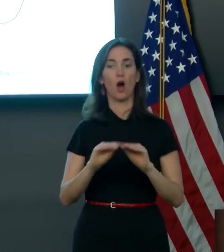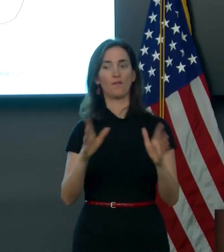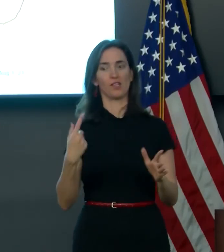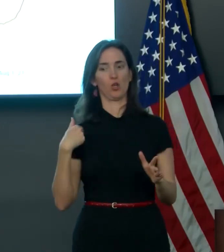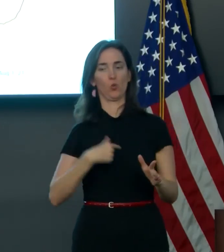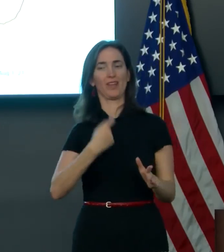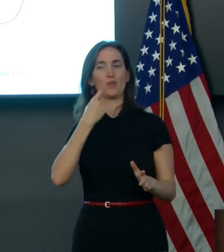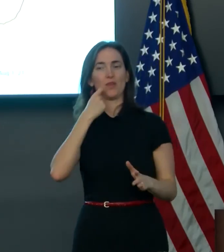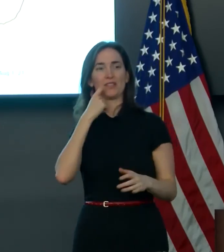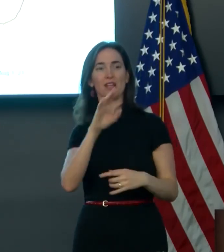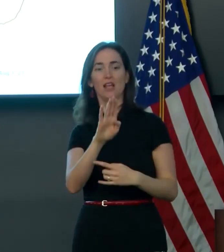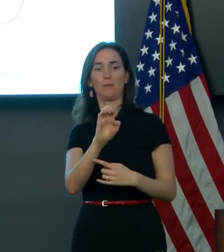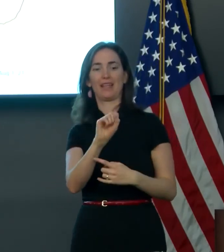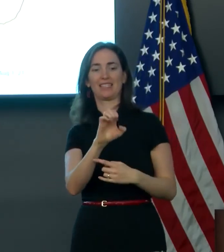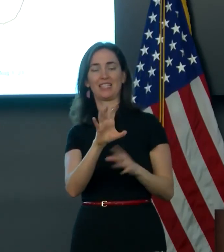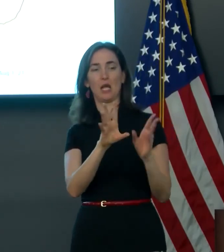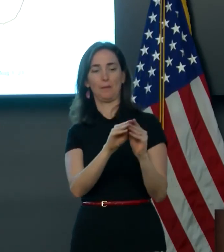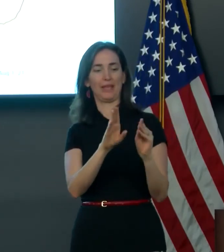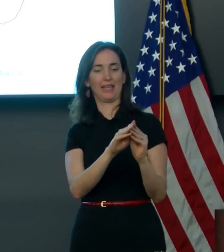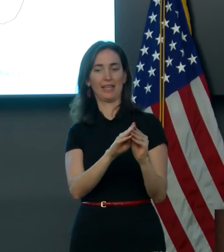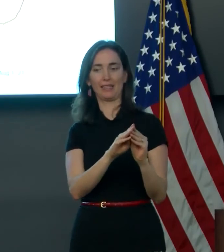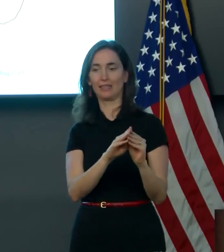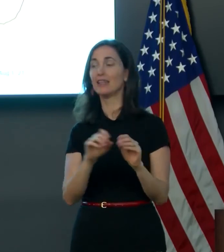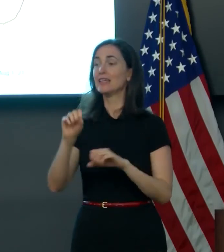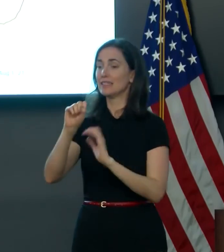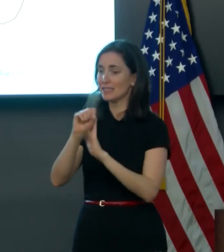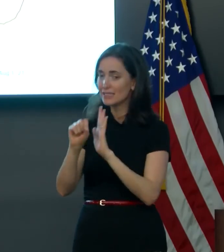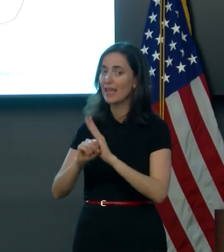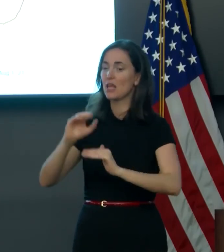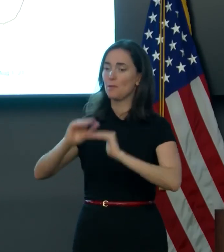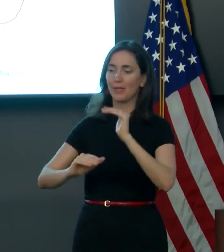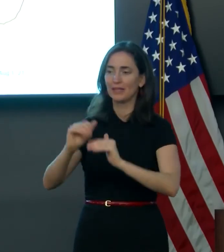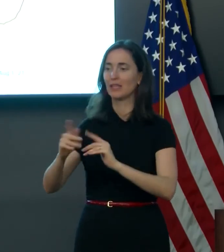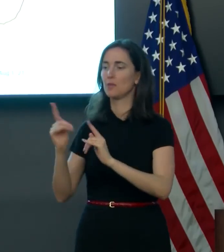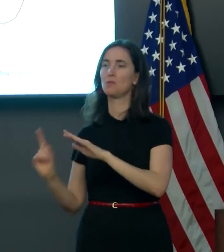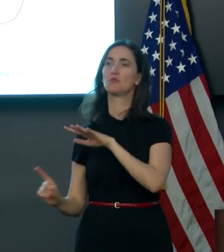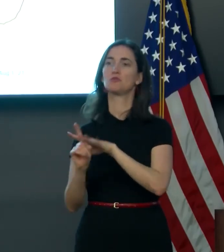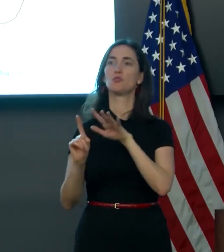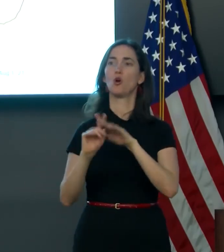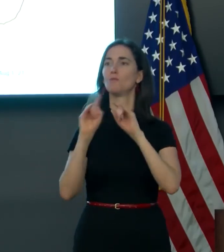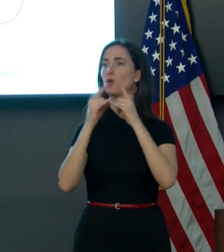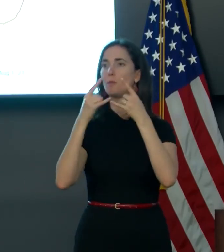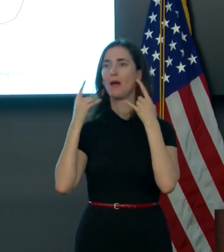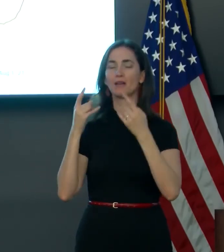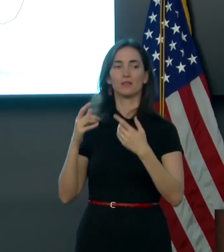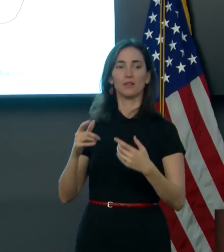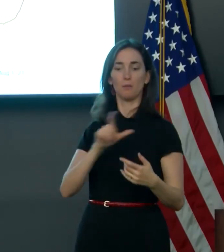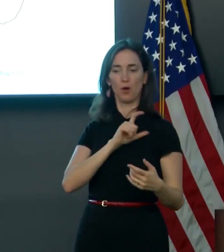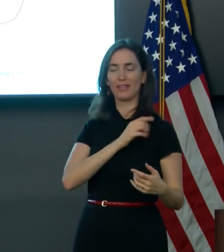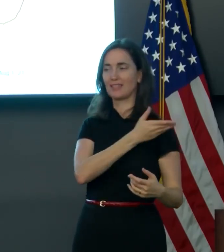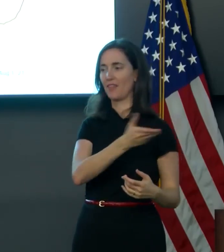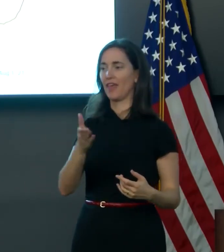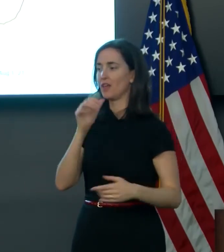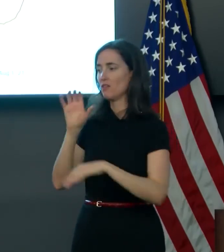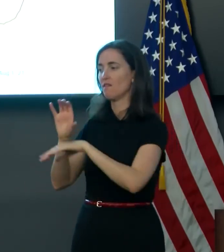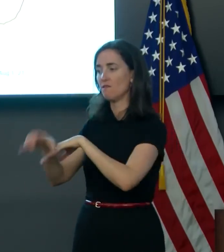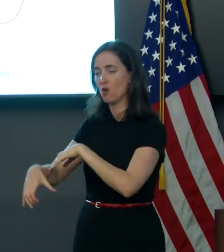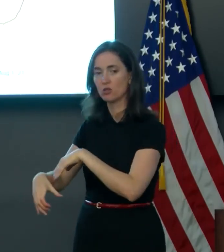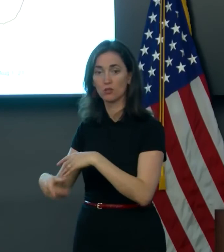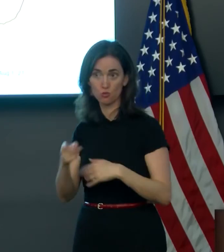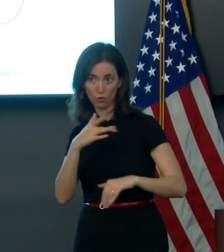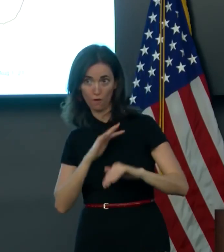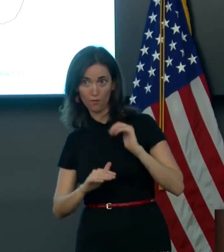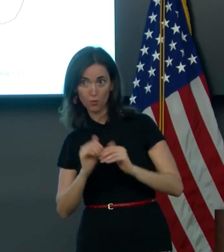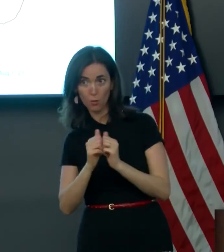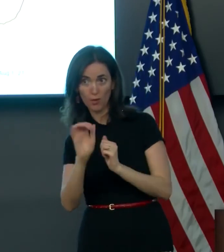where it wasn't even being enforced in a state building that had state police officers in it.